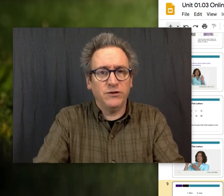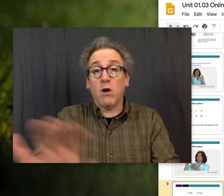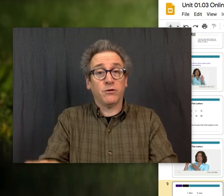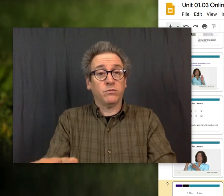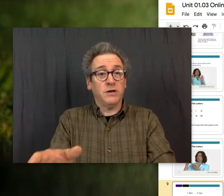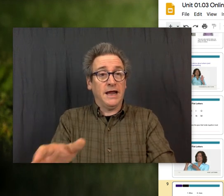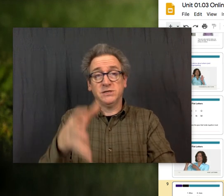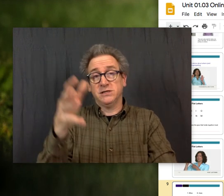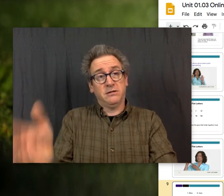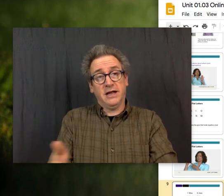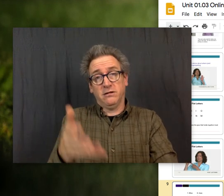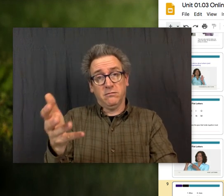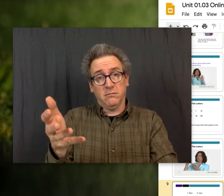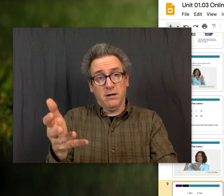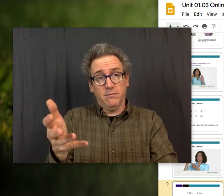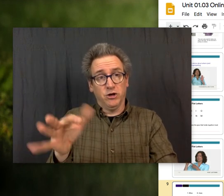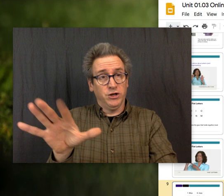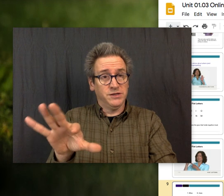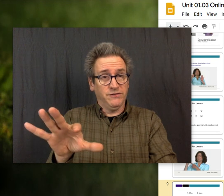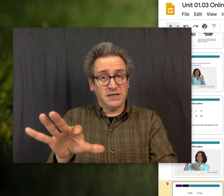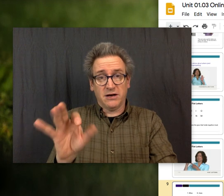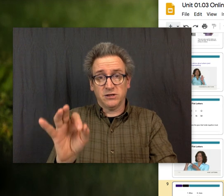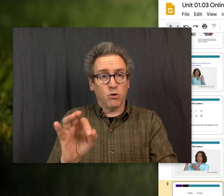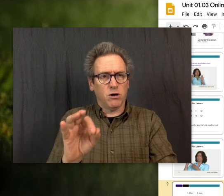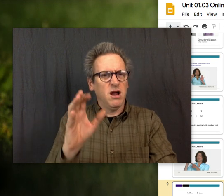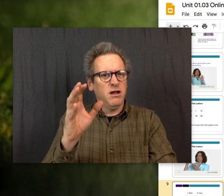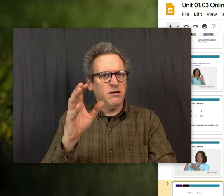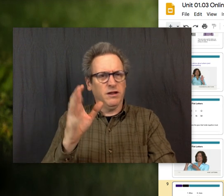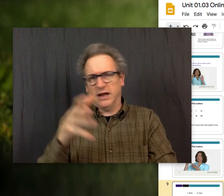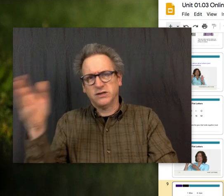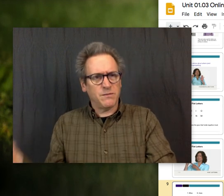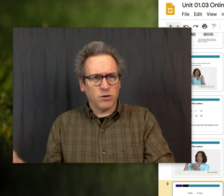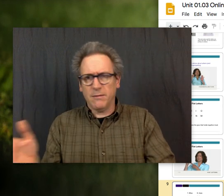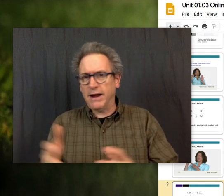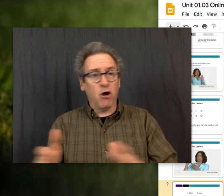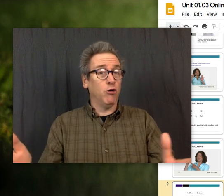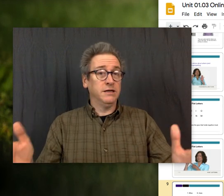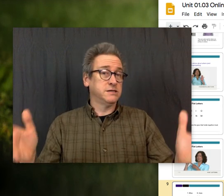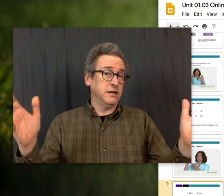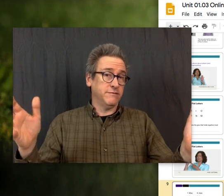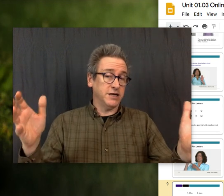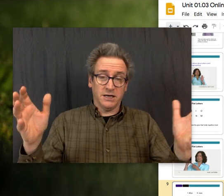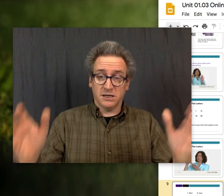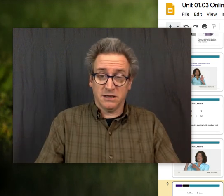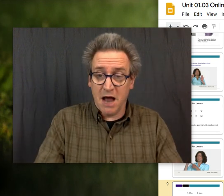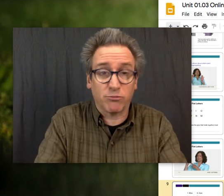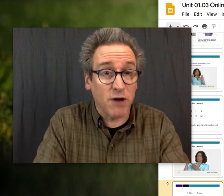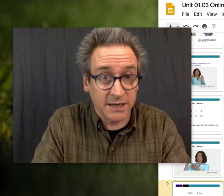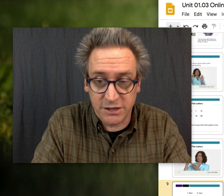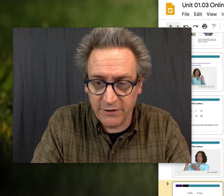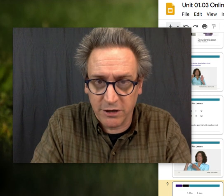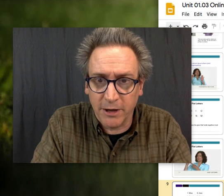practice these. If you know other names that could use the fist letters, or the letters from your name, by all means, I'll never tell you to